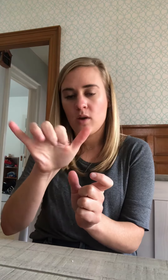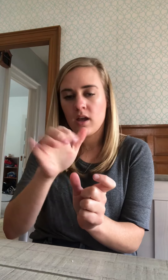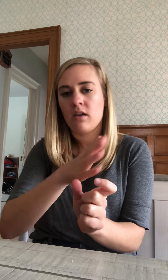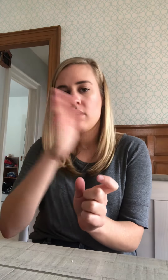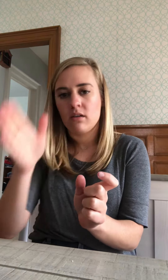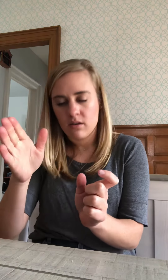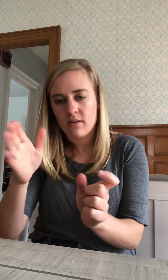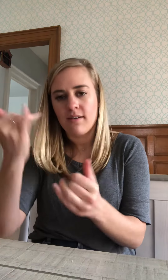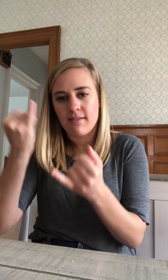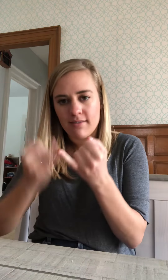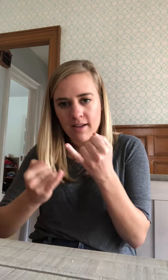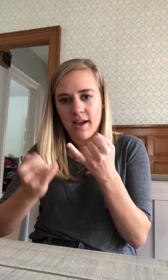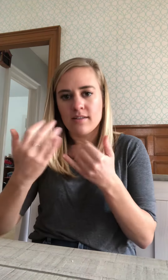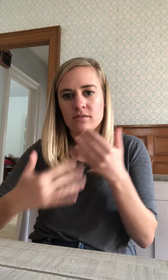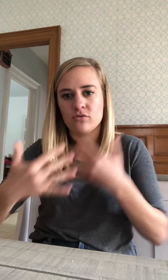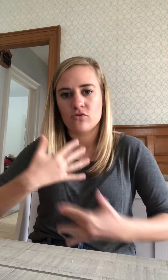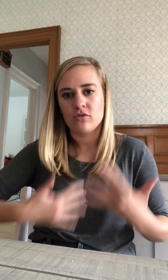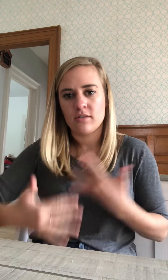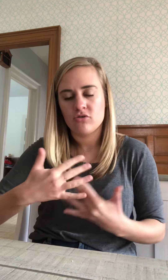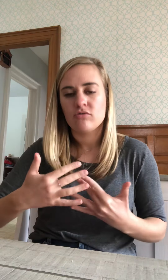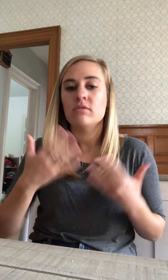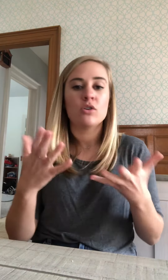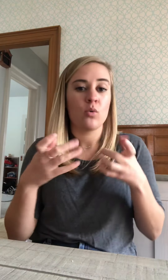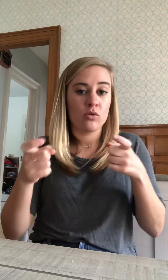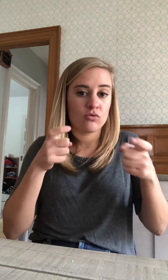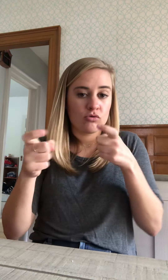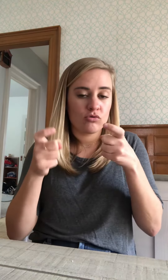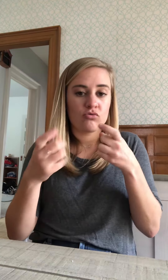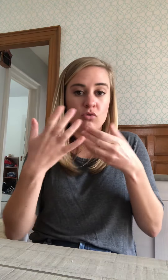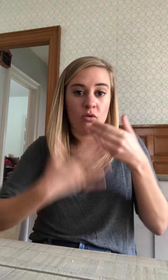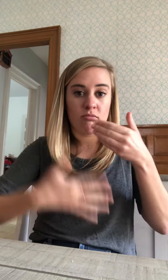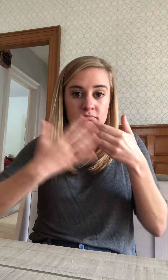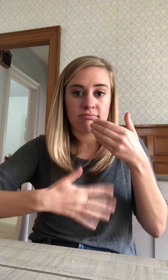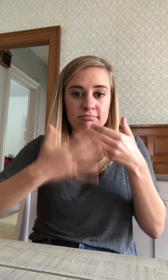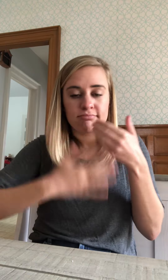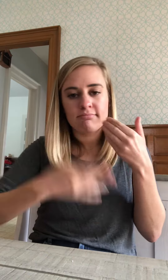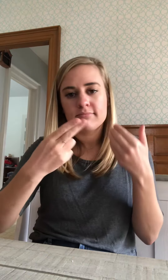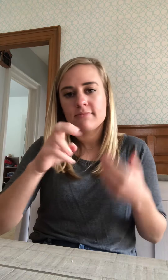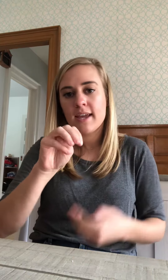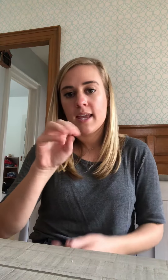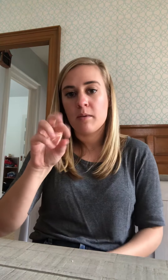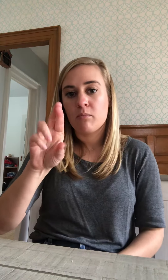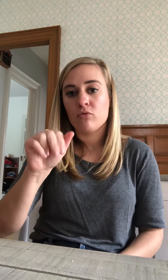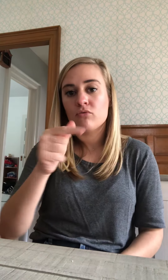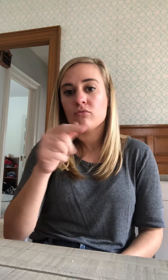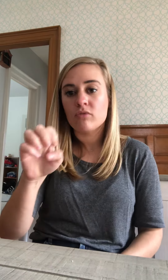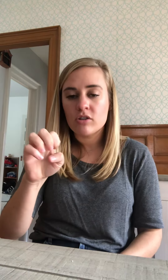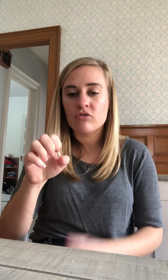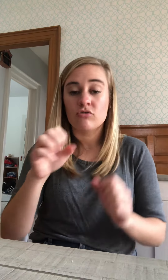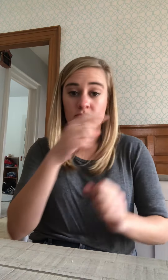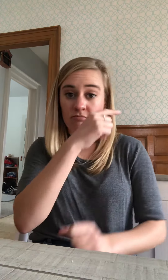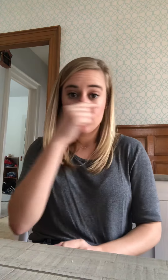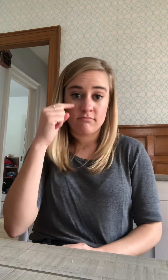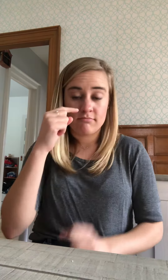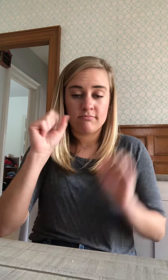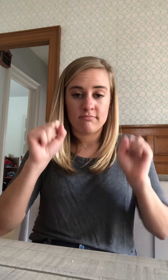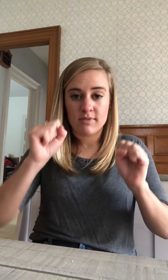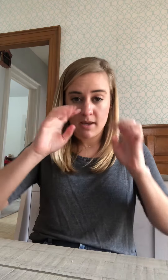You want to control hemorrhage from these things. Mid-face fractures can bleed a lot, and they can compromise the airway